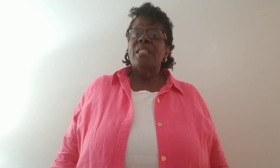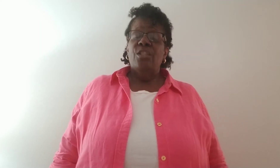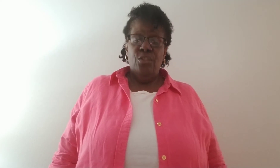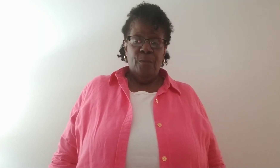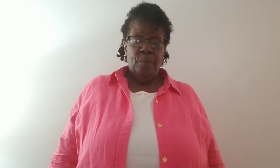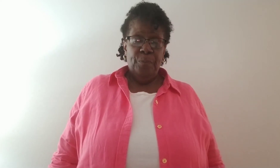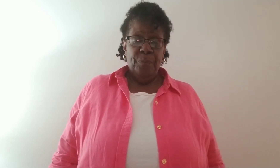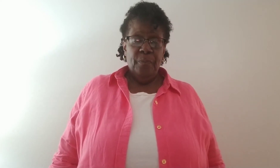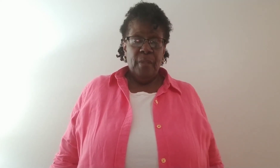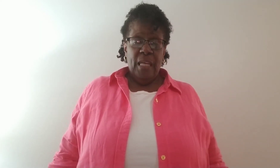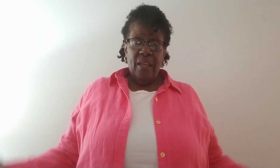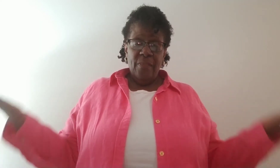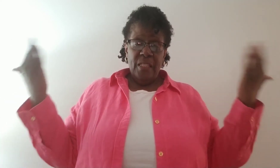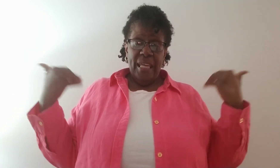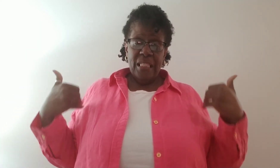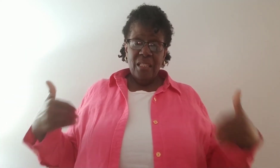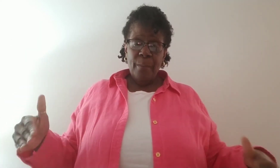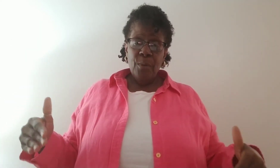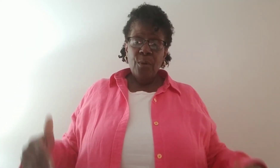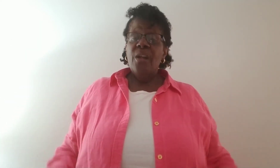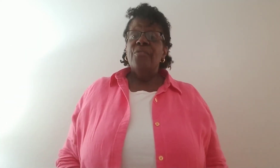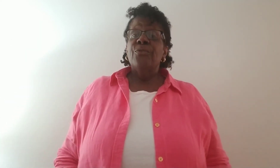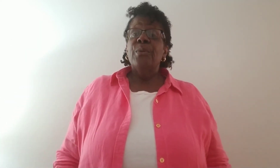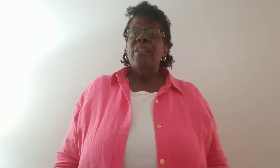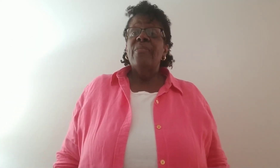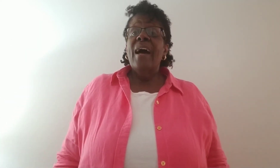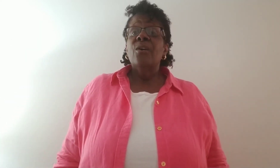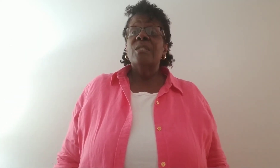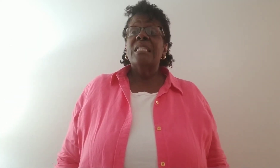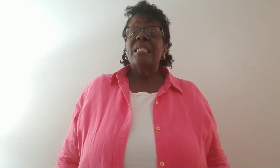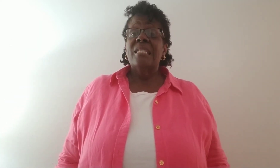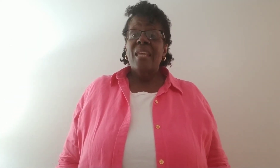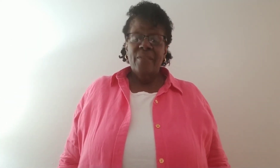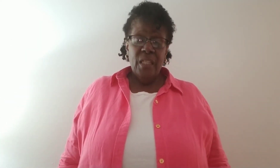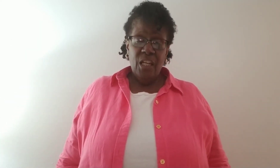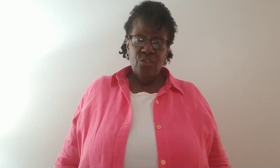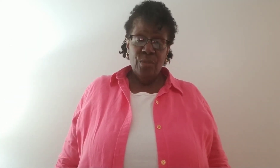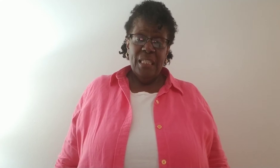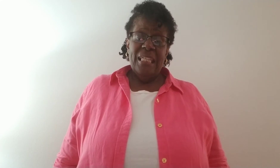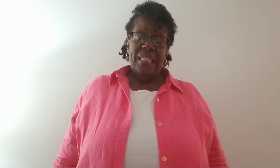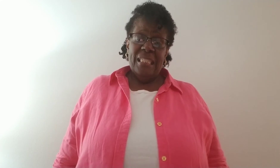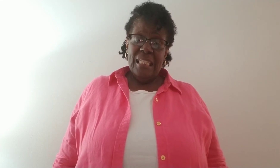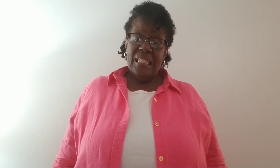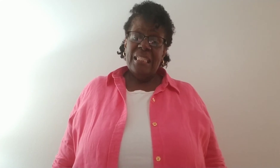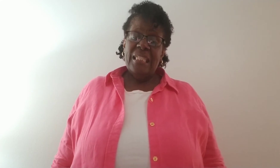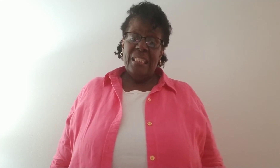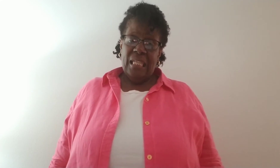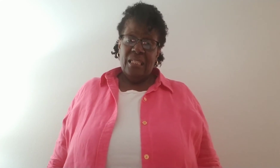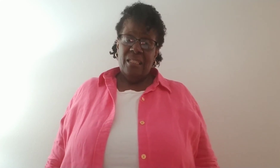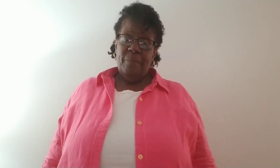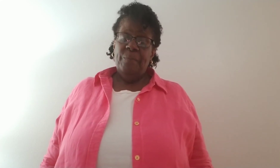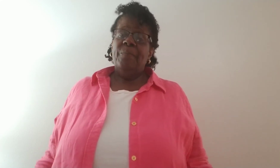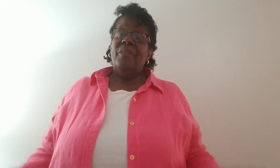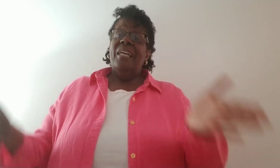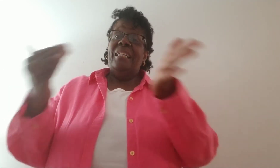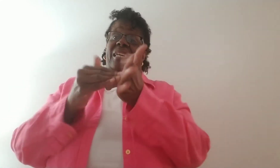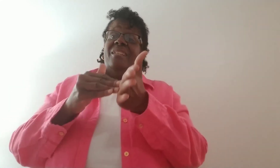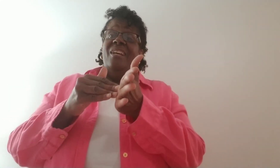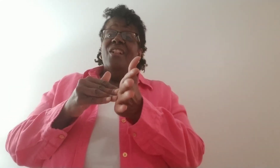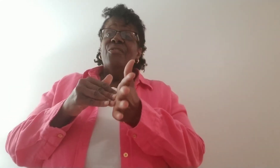4,522. The next number, 3,766. Again,